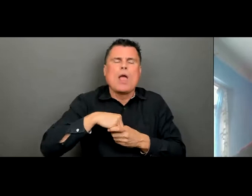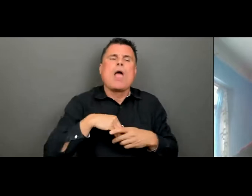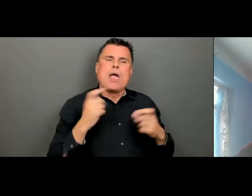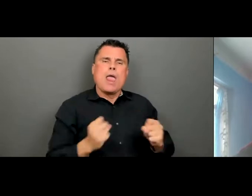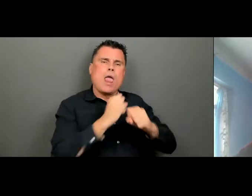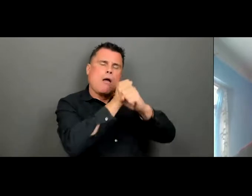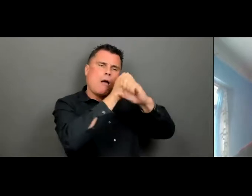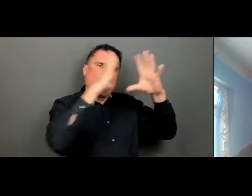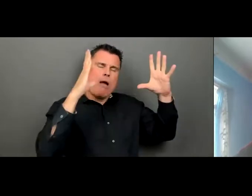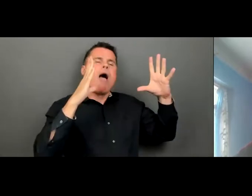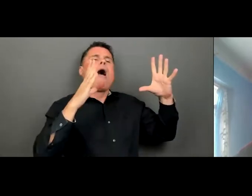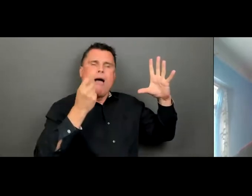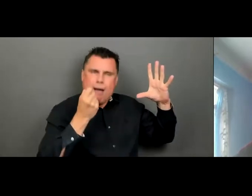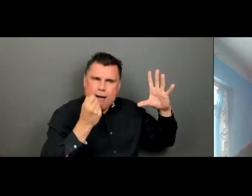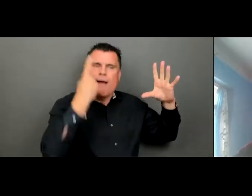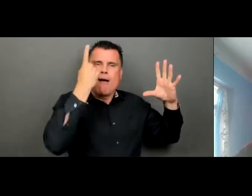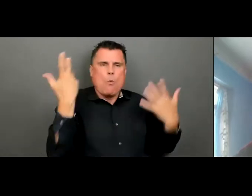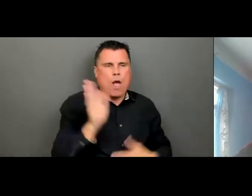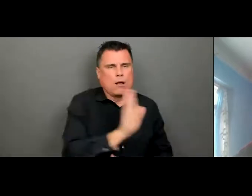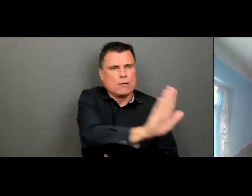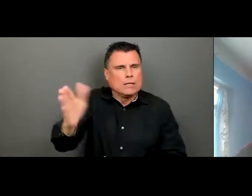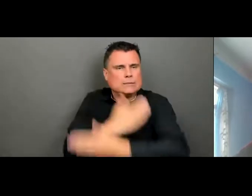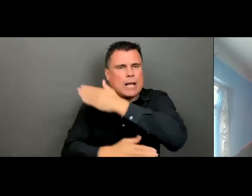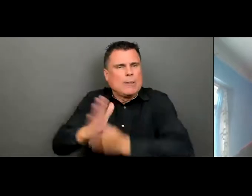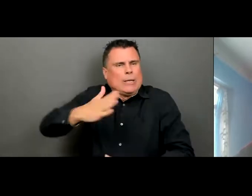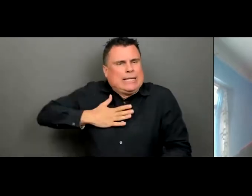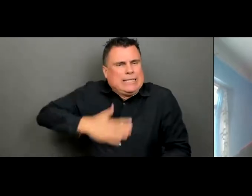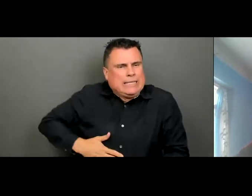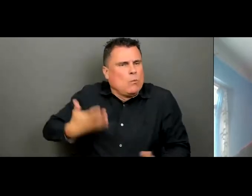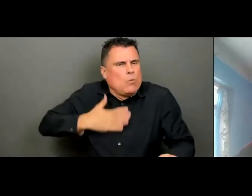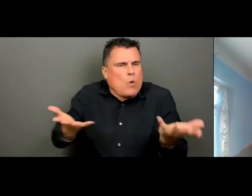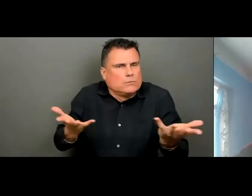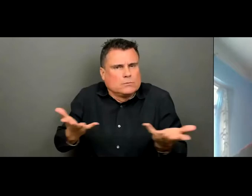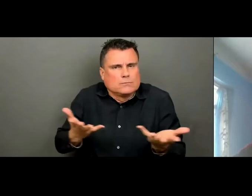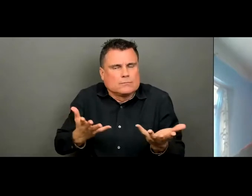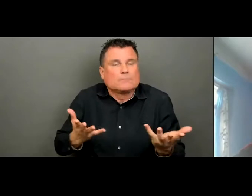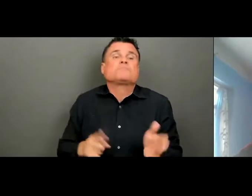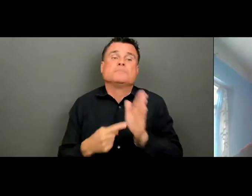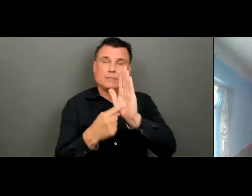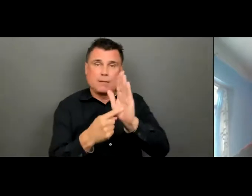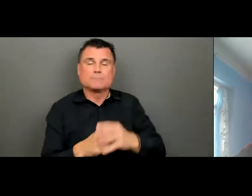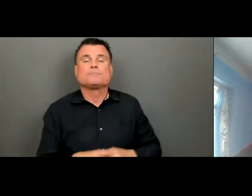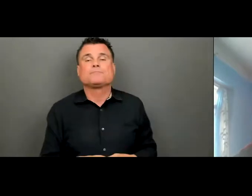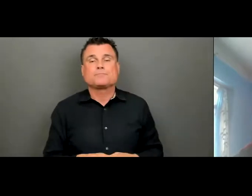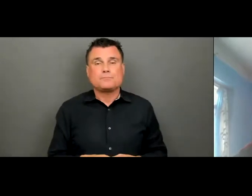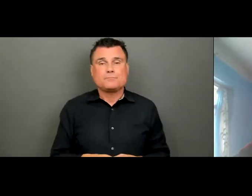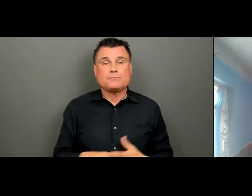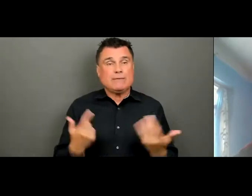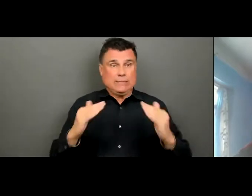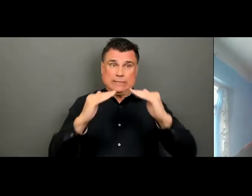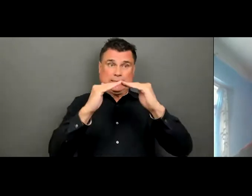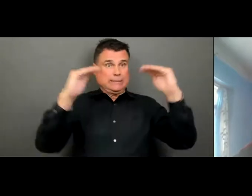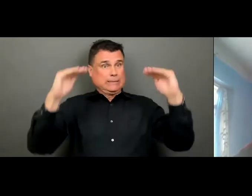For instance, what happened if any systems, documents, documentaries, or web